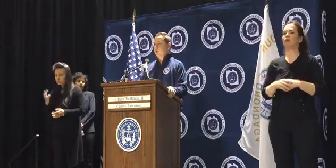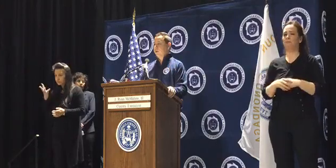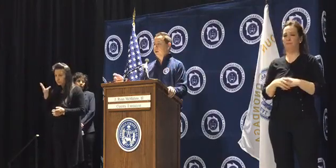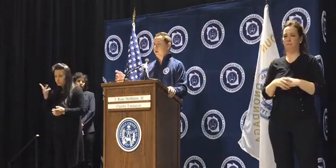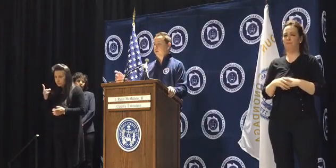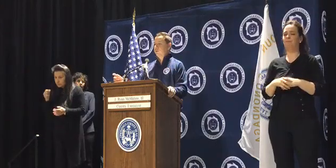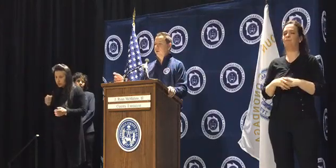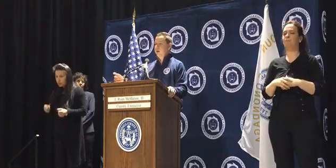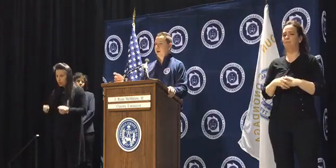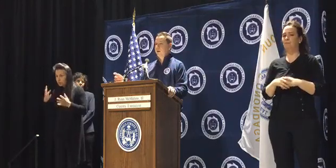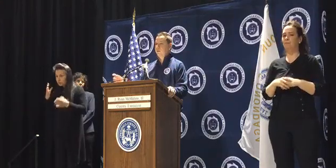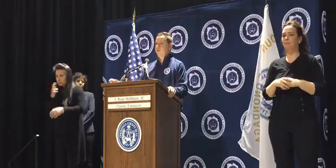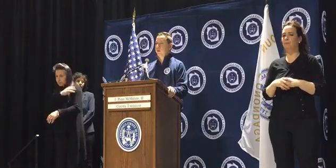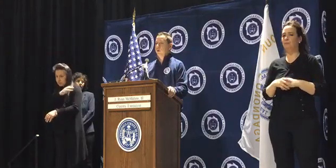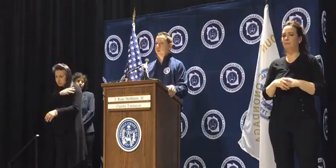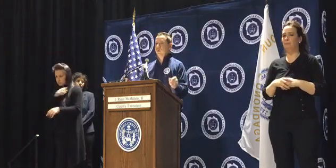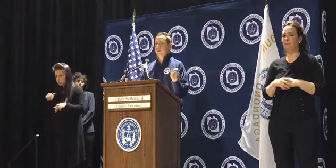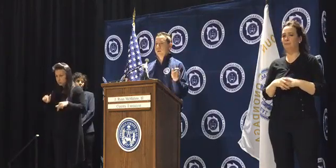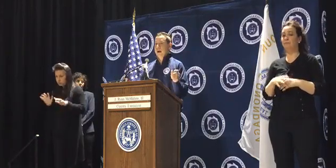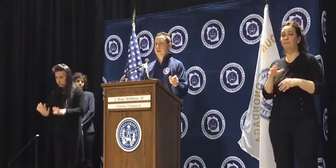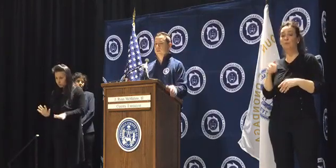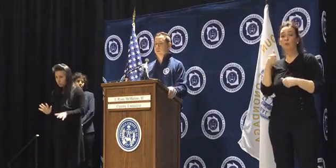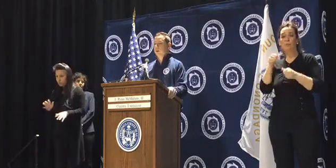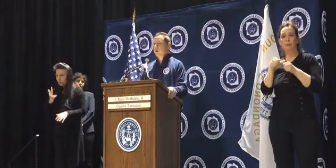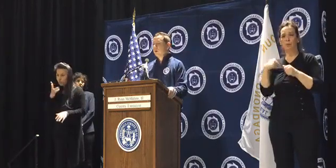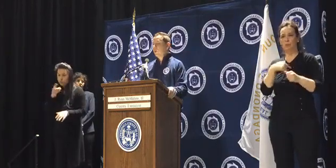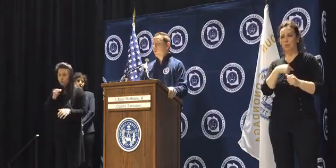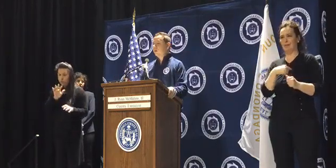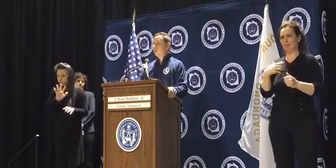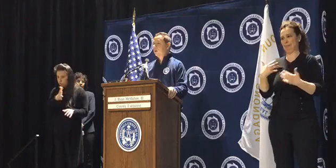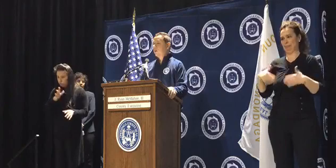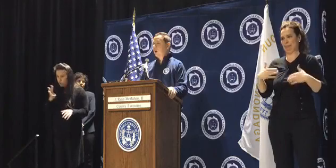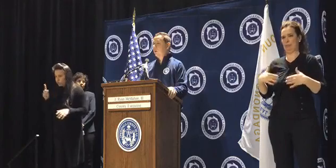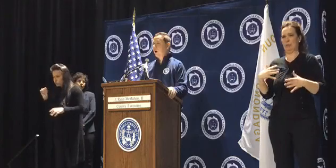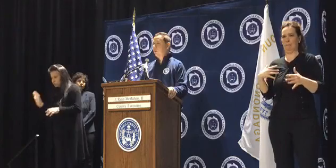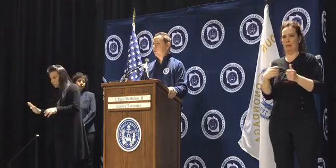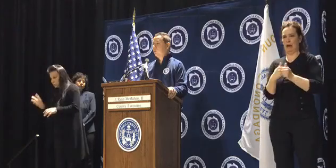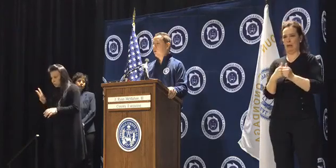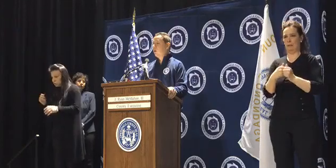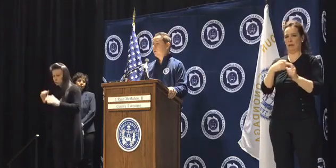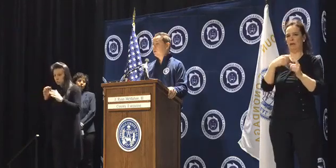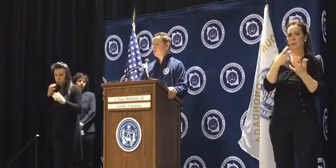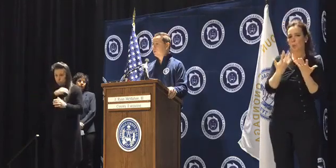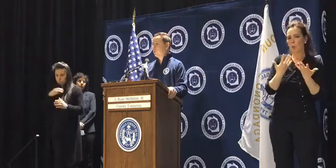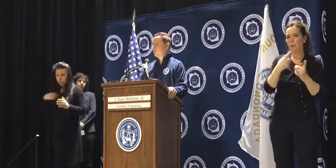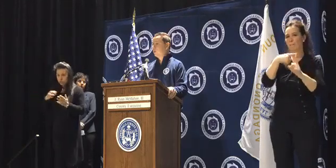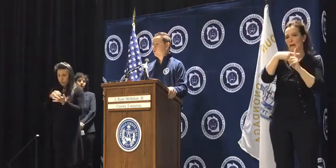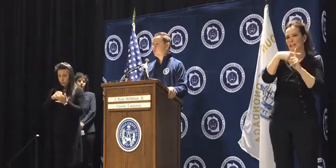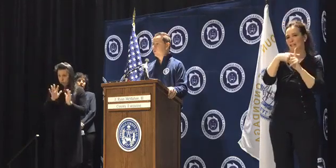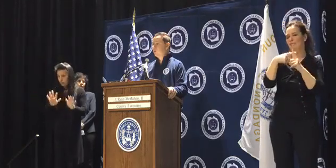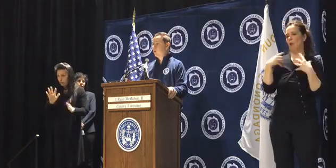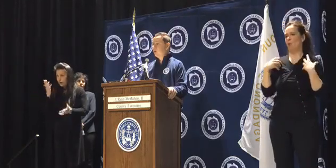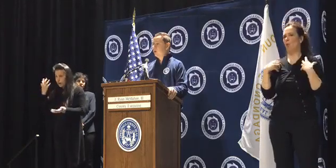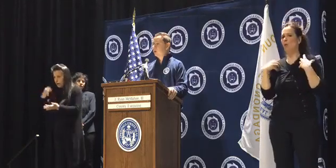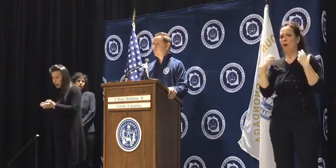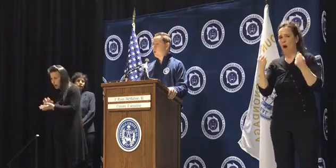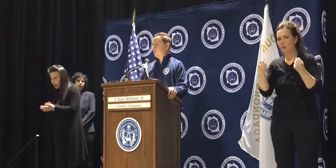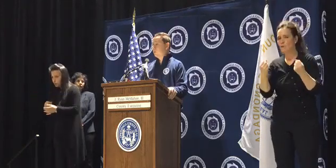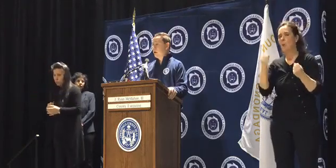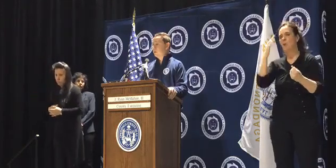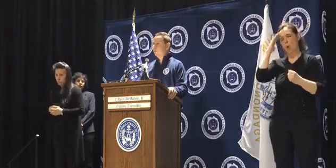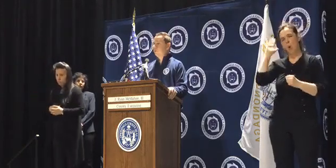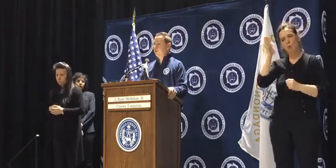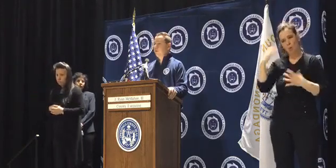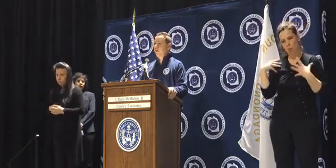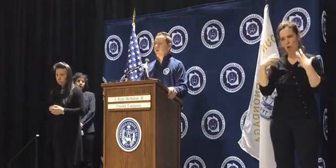and how many cases we've had negative or who's in the hospital, but we're going to start to talk about recoveries at some point in this too, because that's part